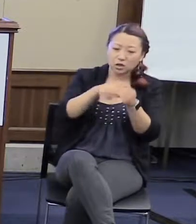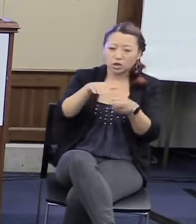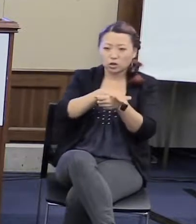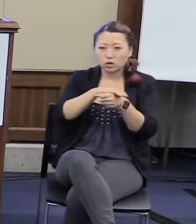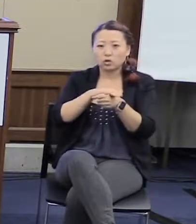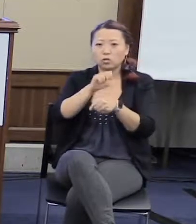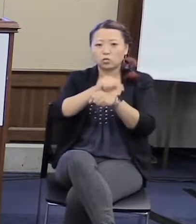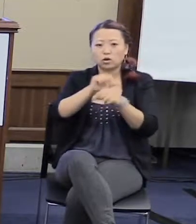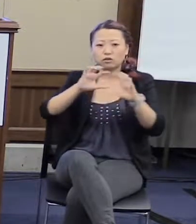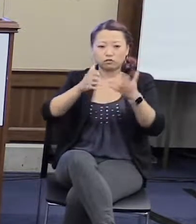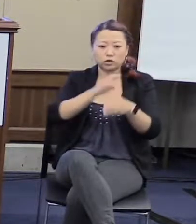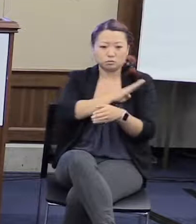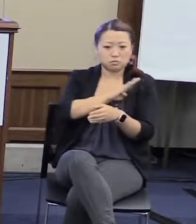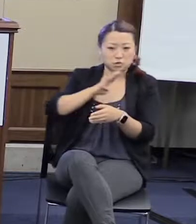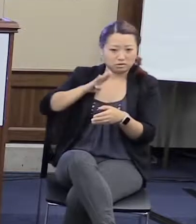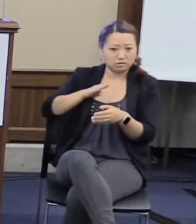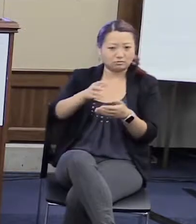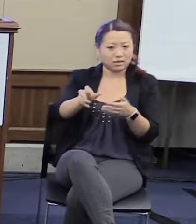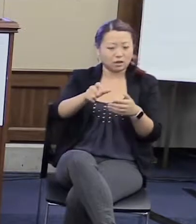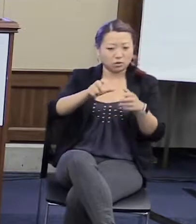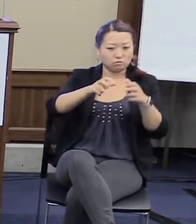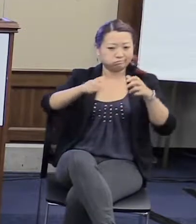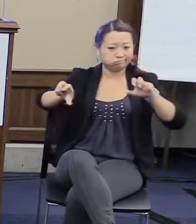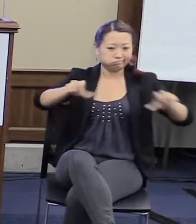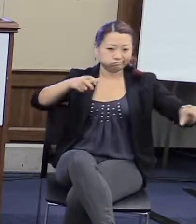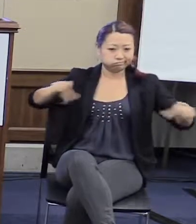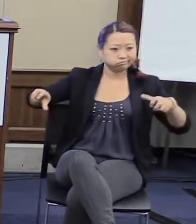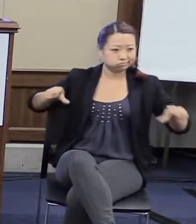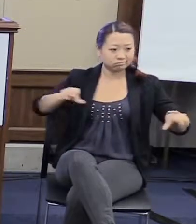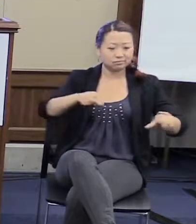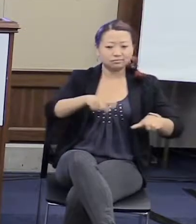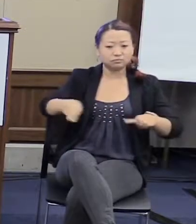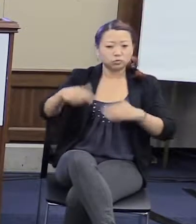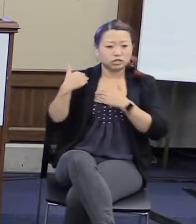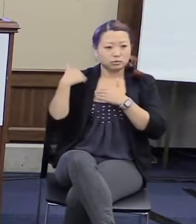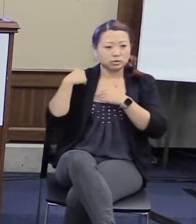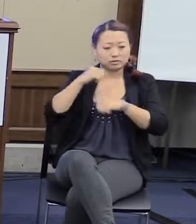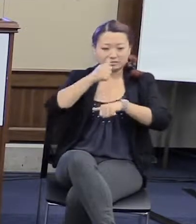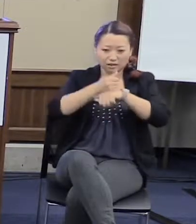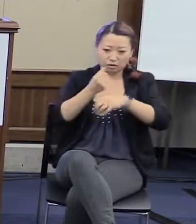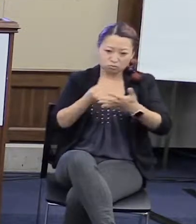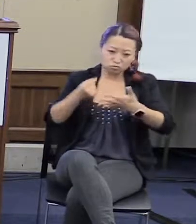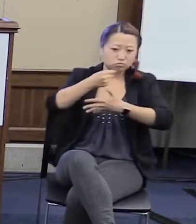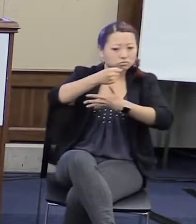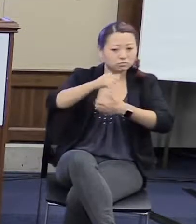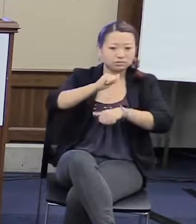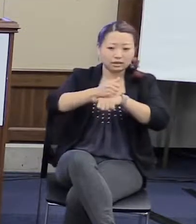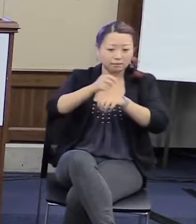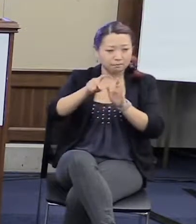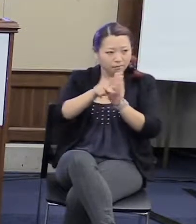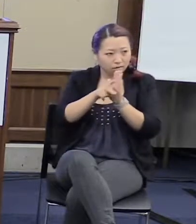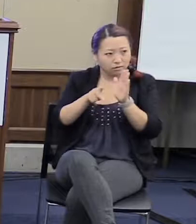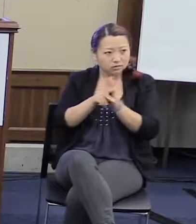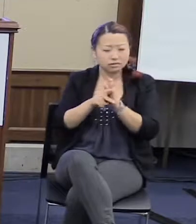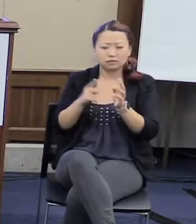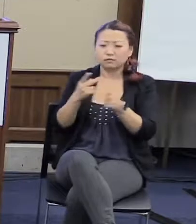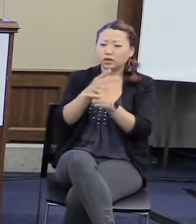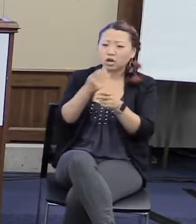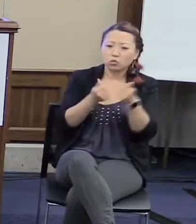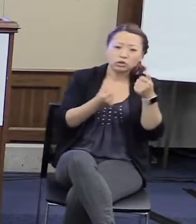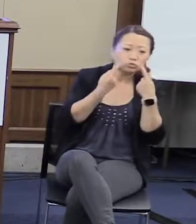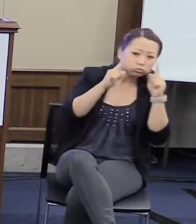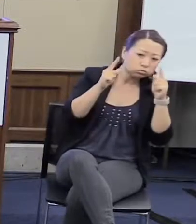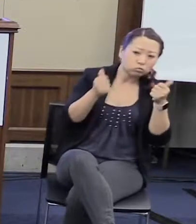boards. These boards have, the responsibility to set priorities, to set policies, to figure out what works, what